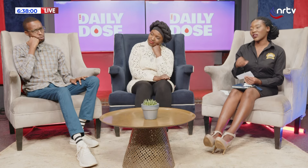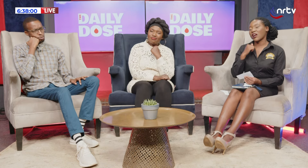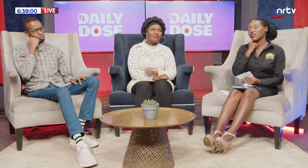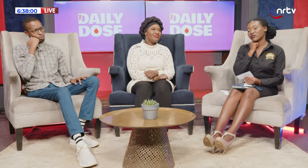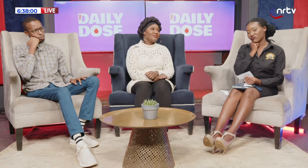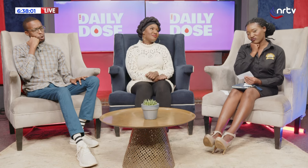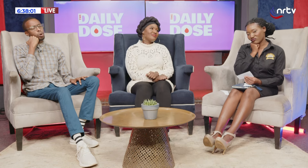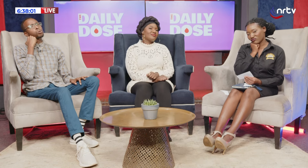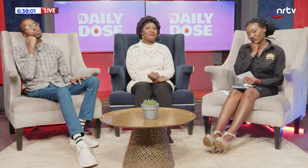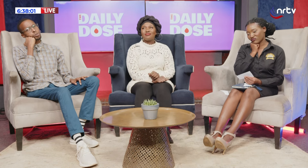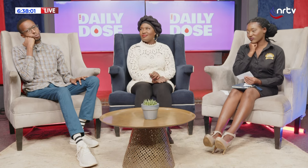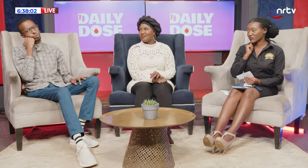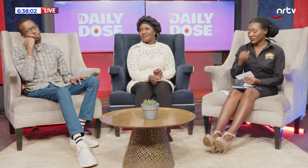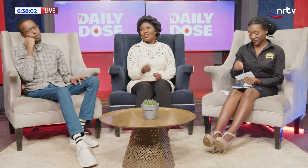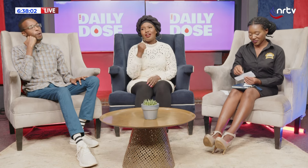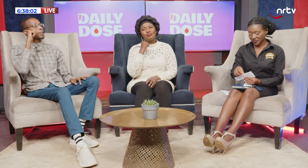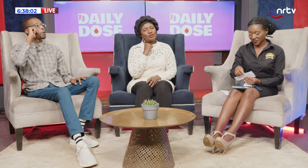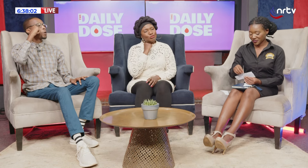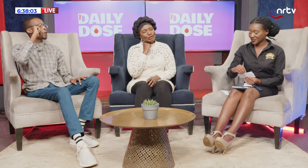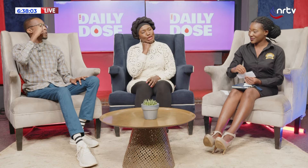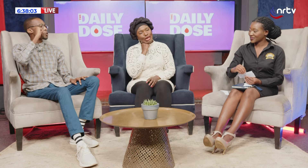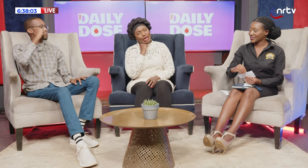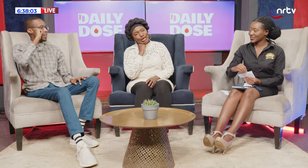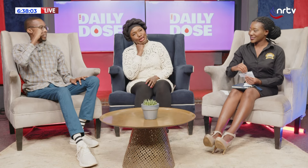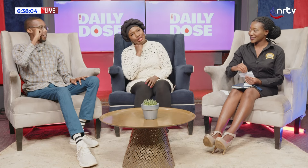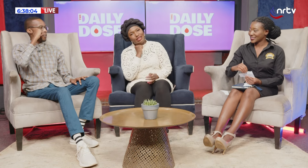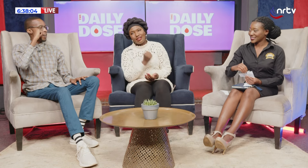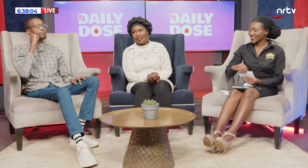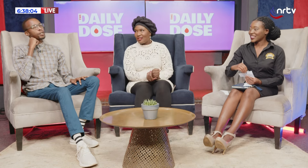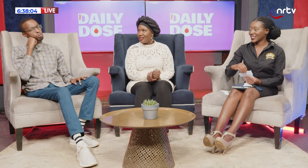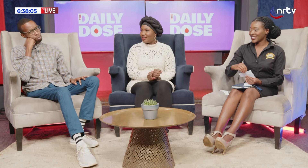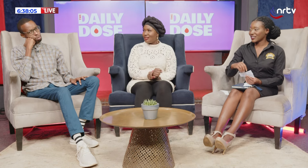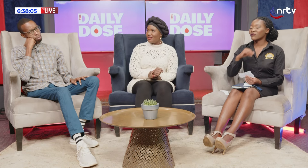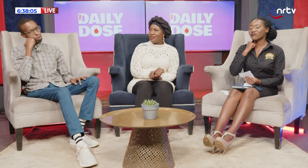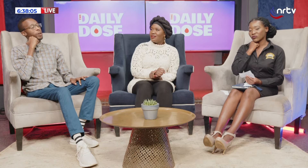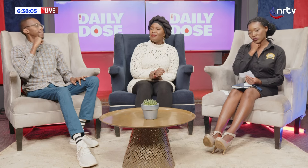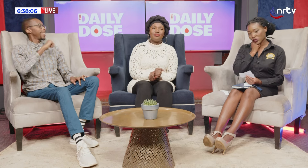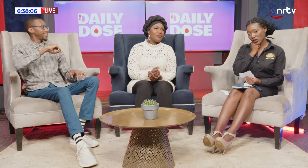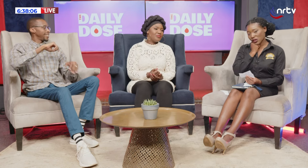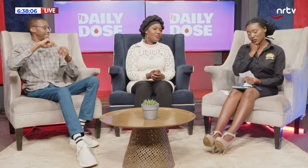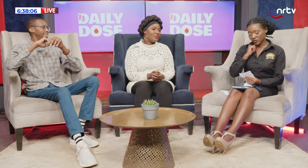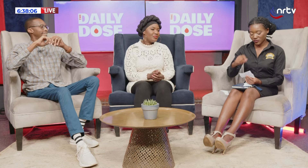Sad. Oh, so. Because I always assume sad is like crying, but it's not. Okay, thanks, sad. Lisa.